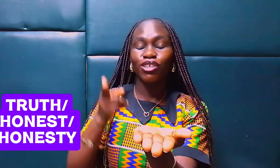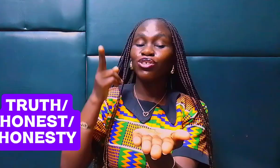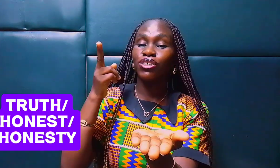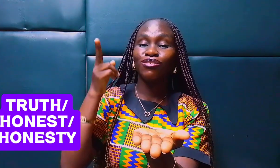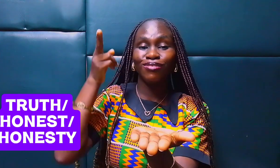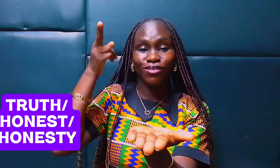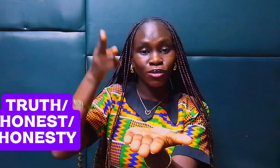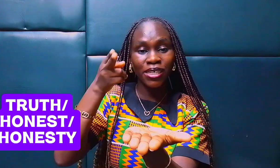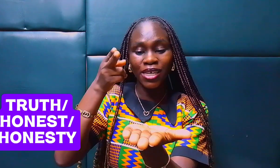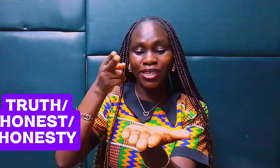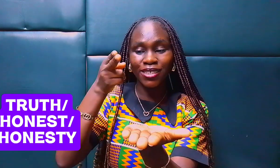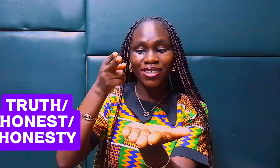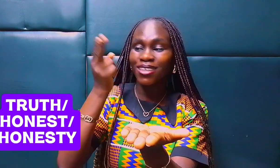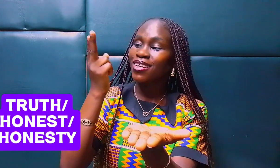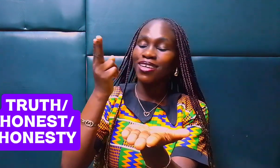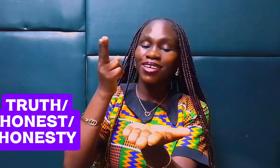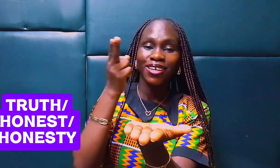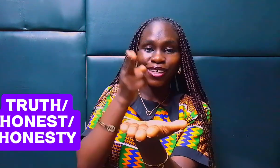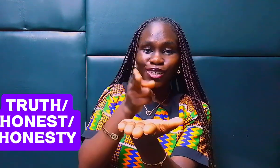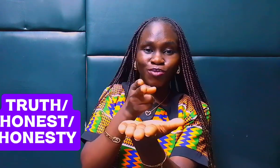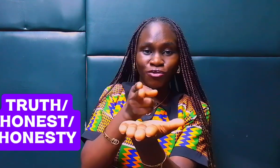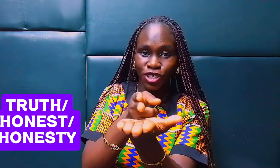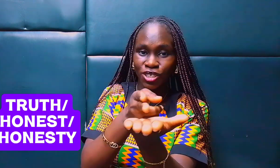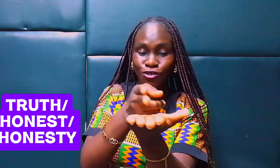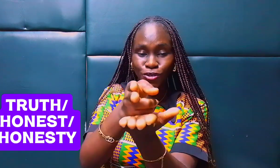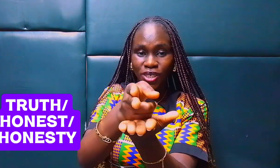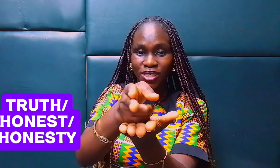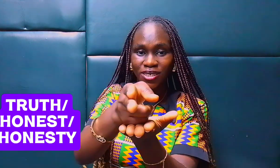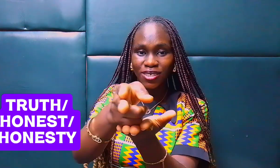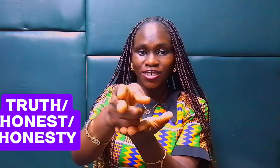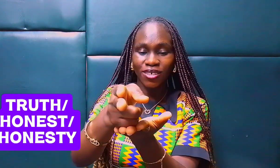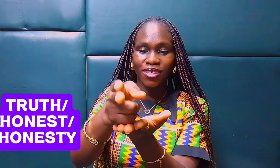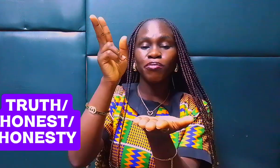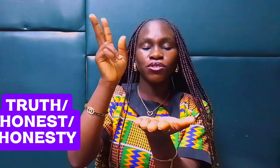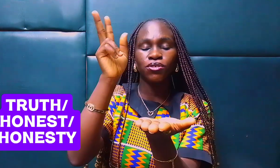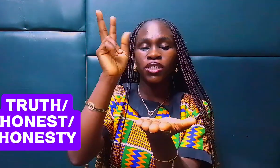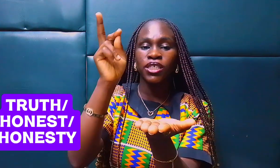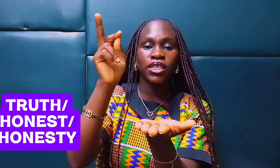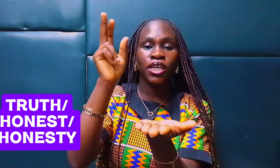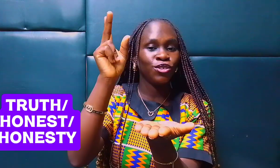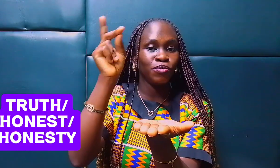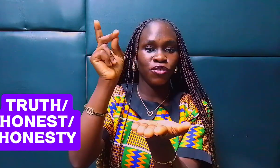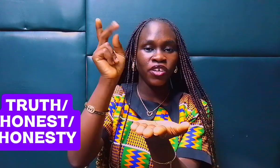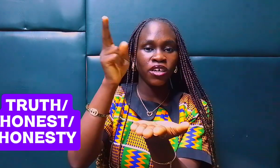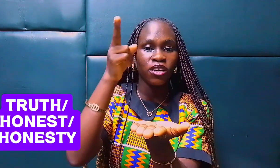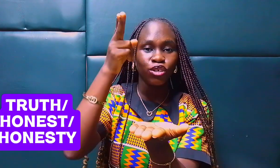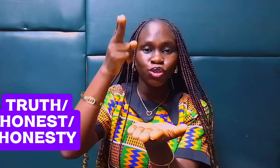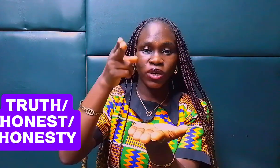and your dominant hand is brushing through it, having both your index and your middle finger